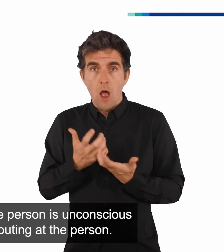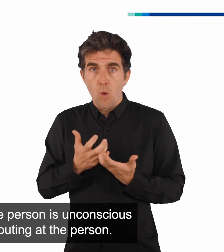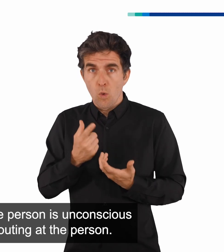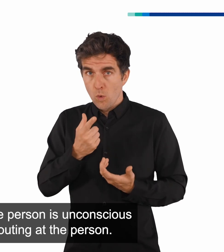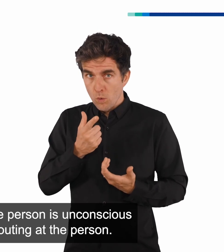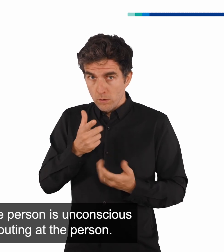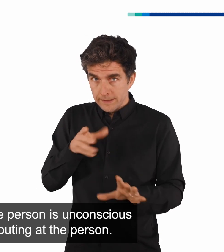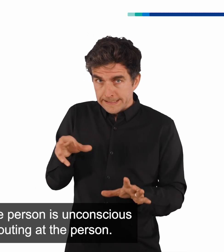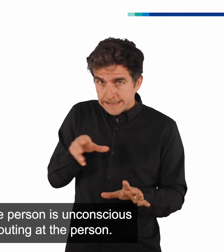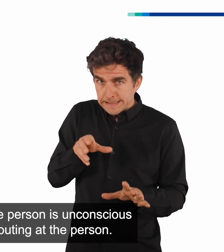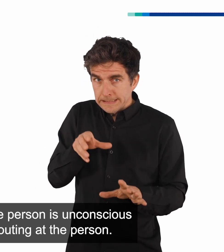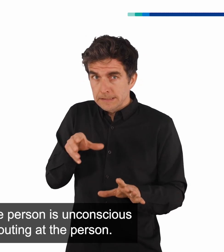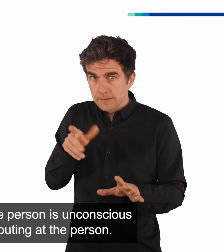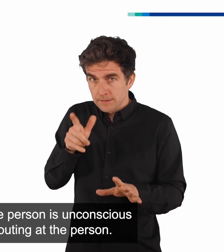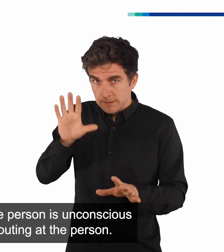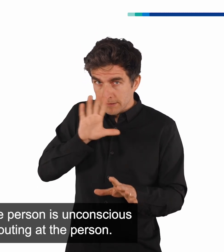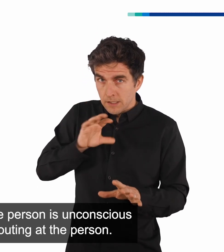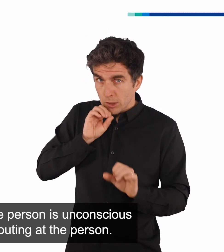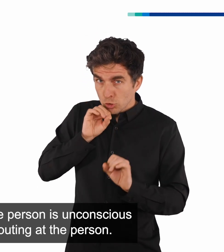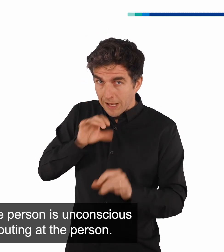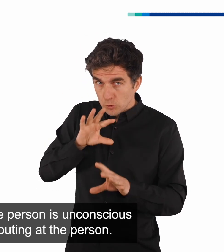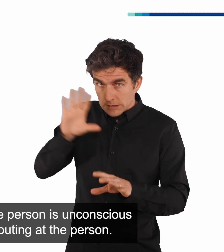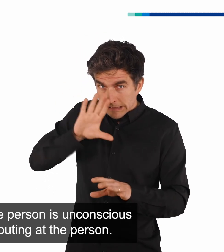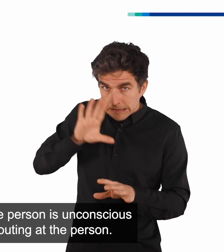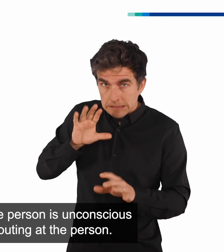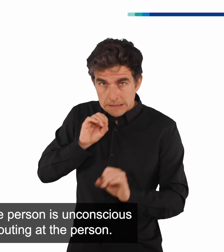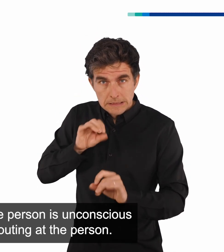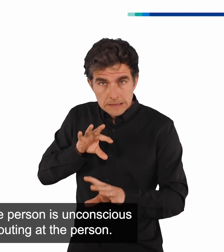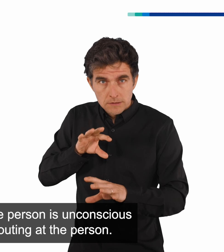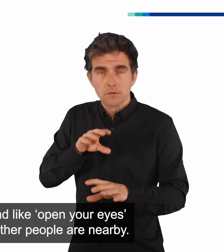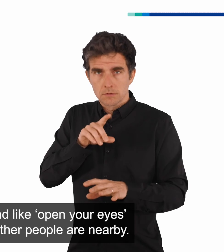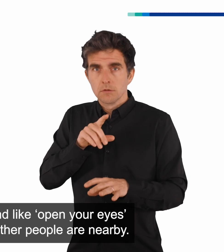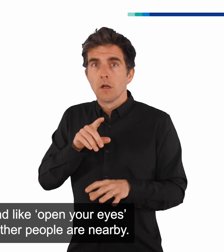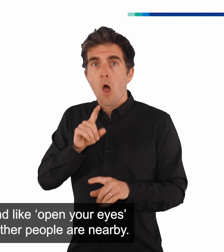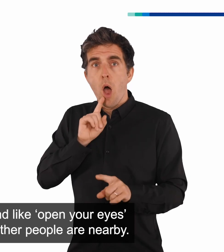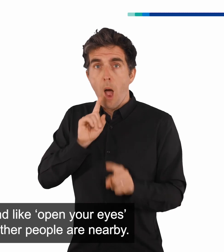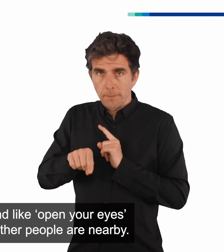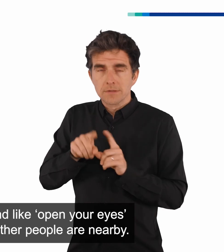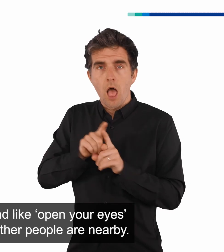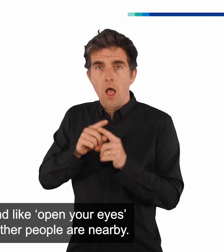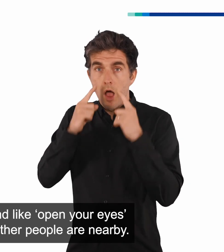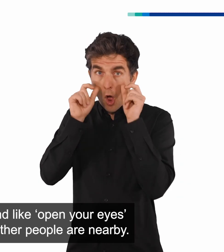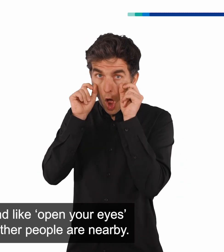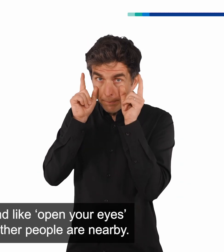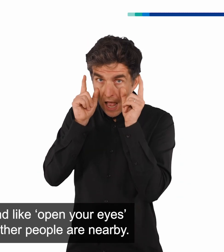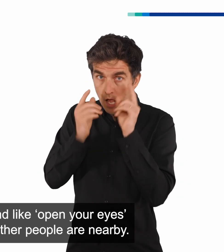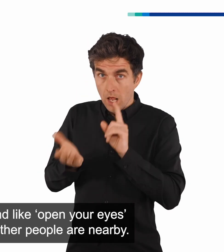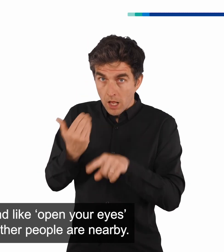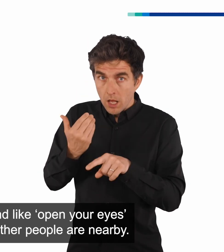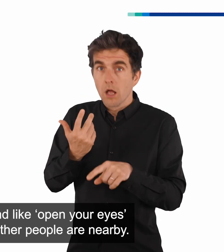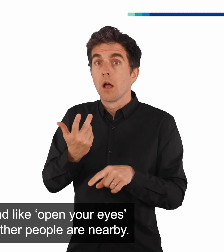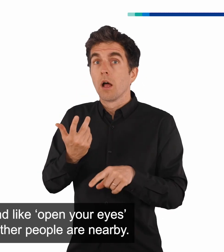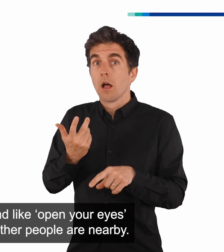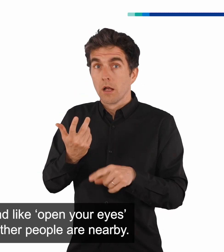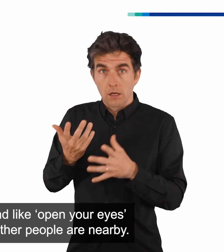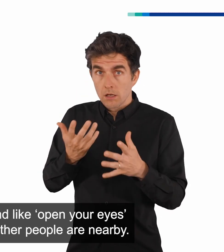like, "Open your eyes," and shout for help if other people are nearby. You will need to leave the person to get help if